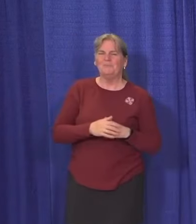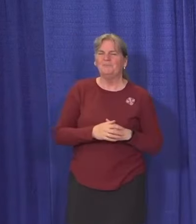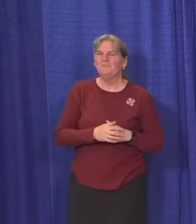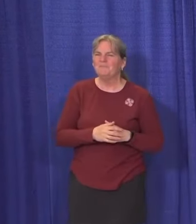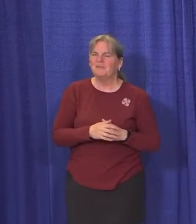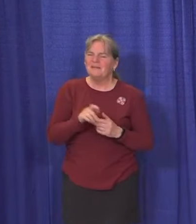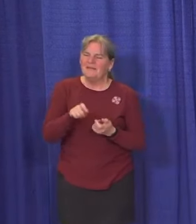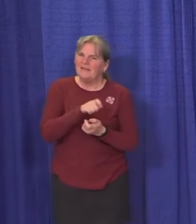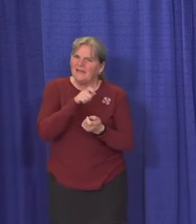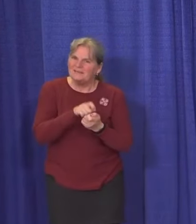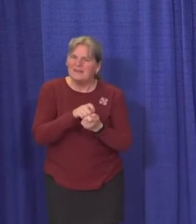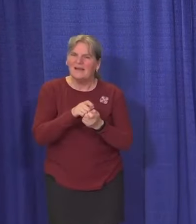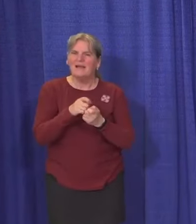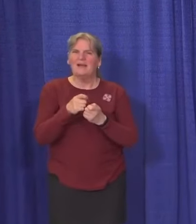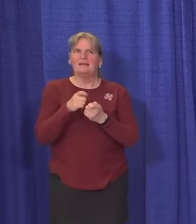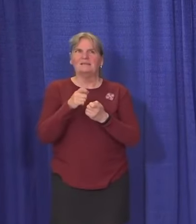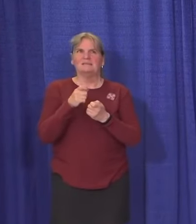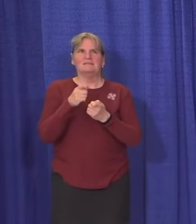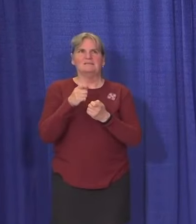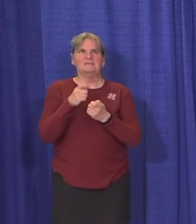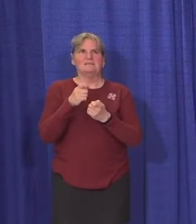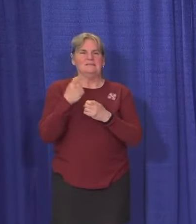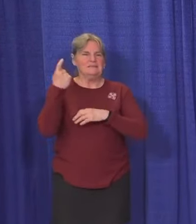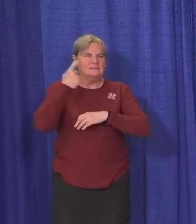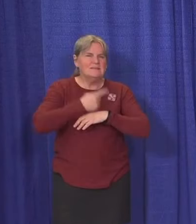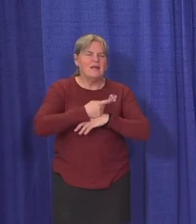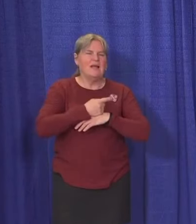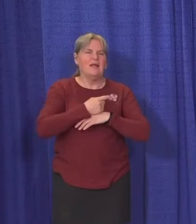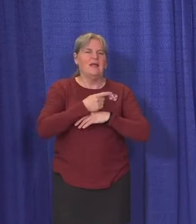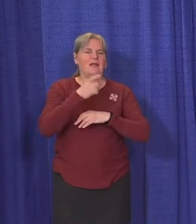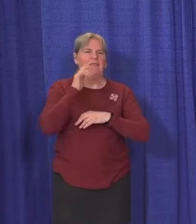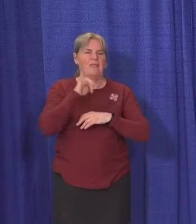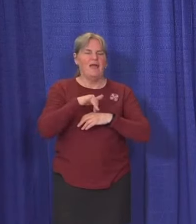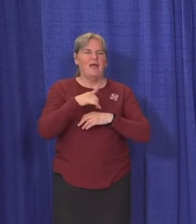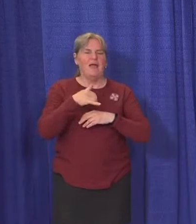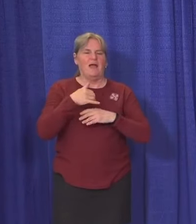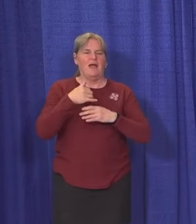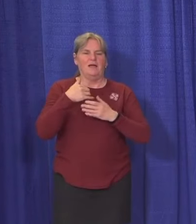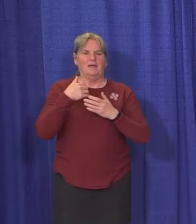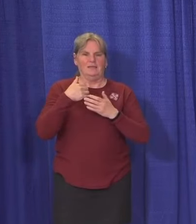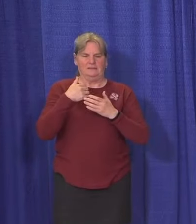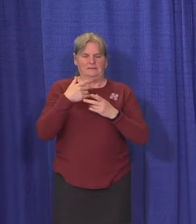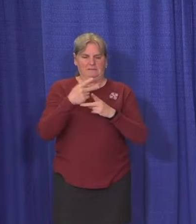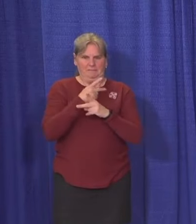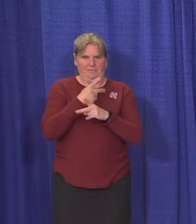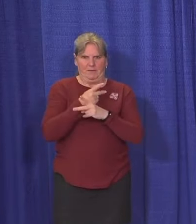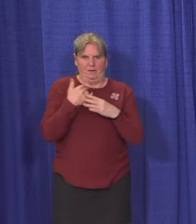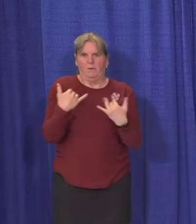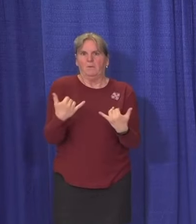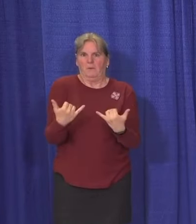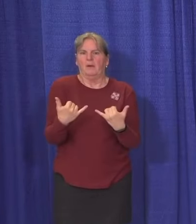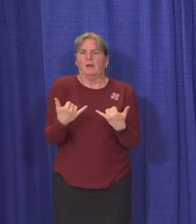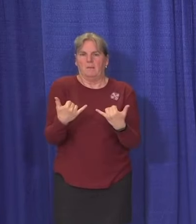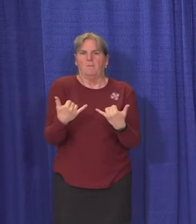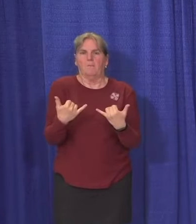don't have the day-to-day details. I mean, these are discussions that are, you know, happening kind of, you know,